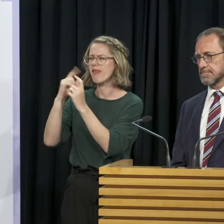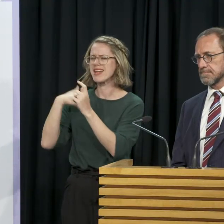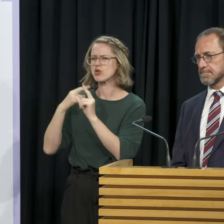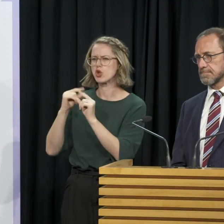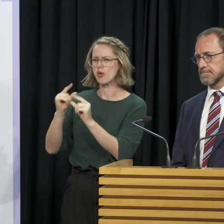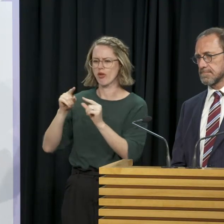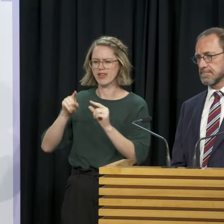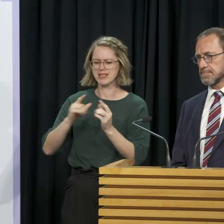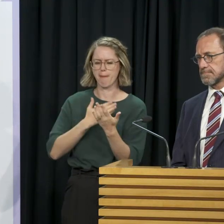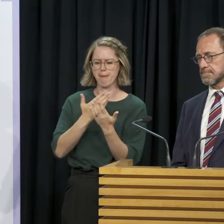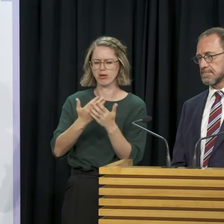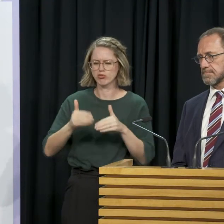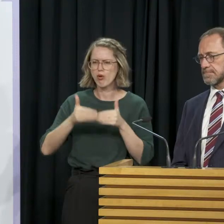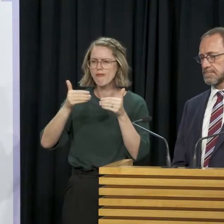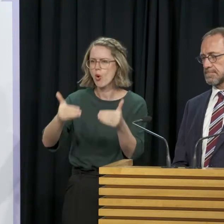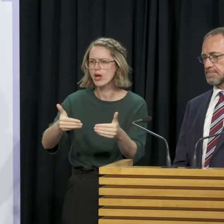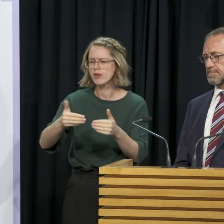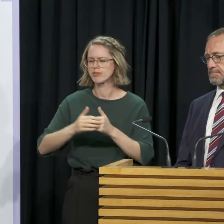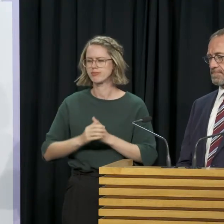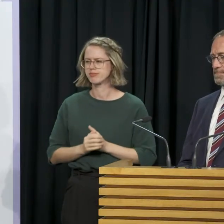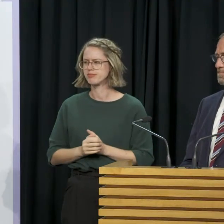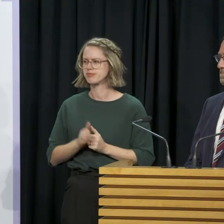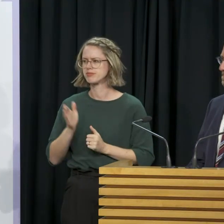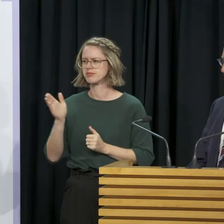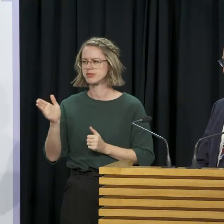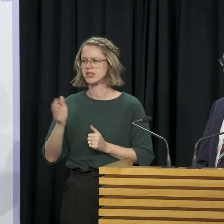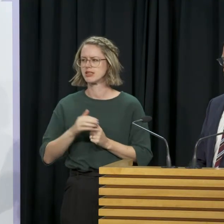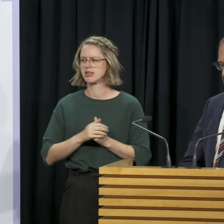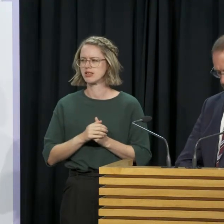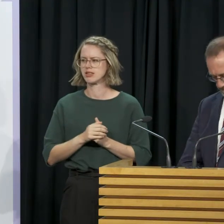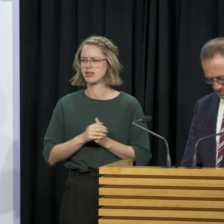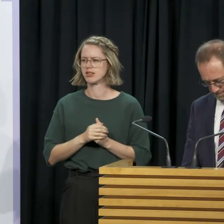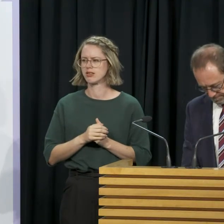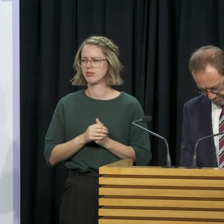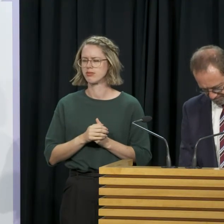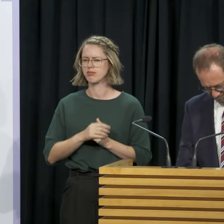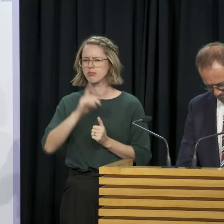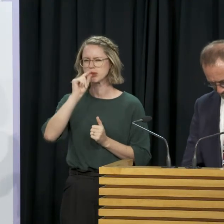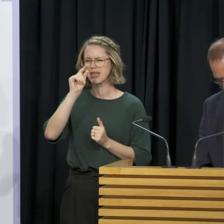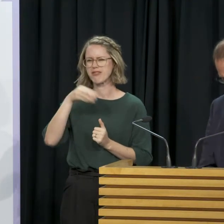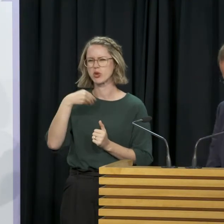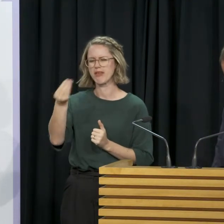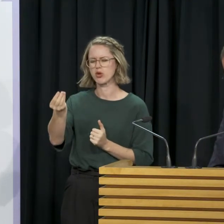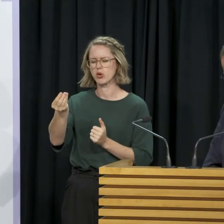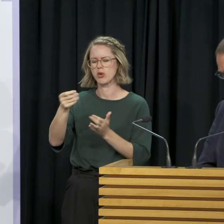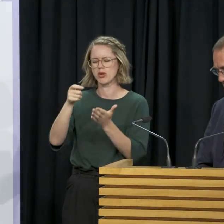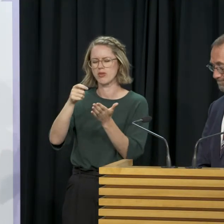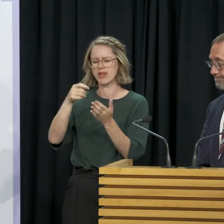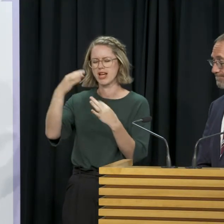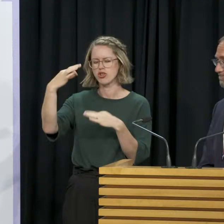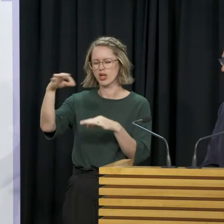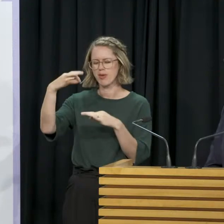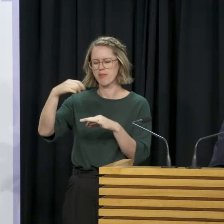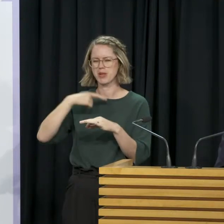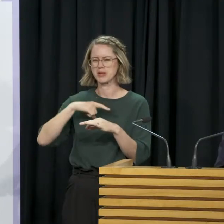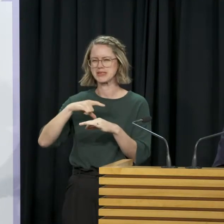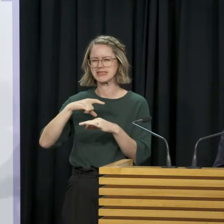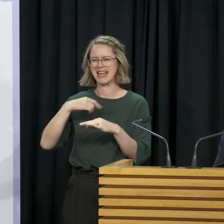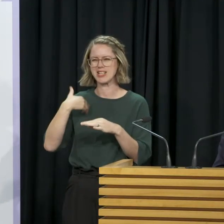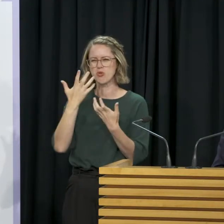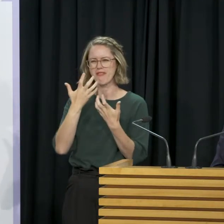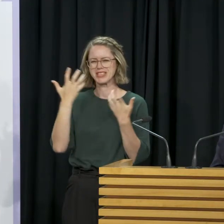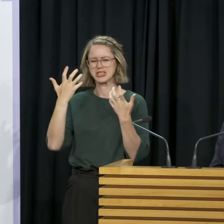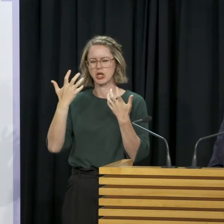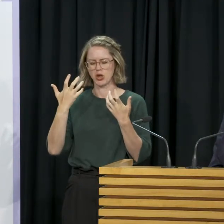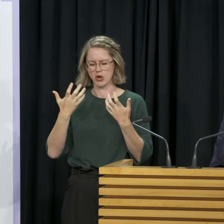line? Yeah, so probably, and I might have to give you the process from here in written form because I haven't refreshed where exactly we